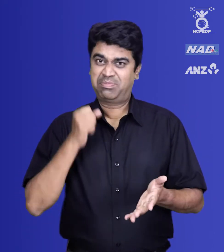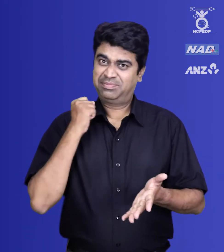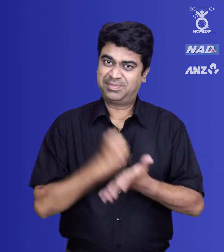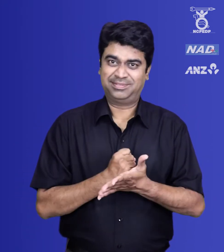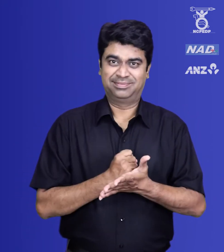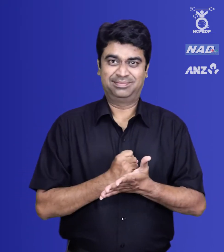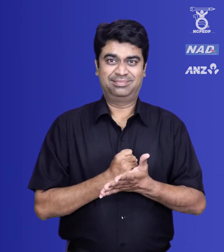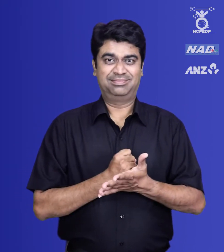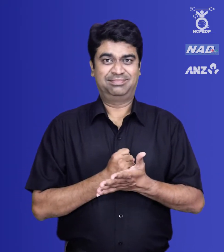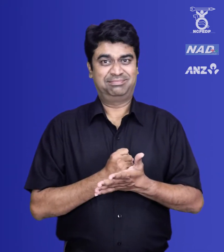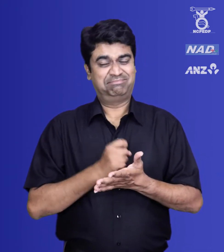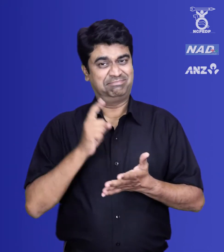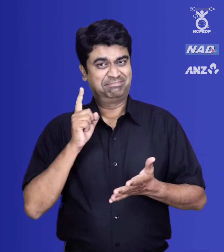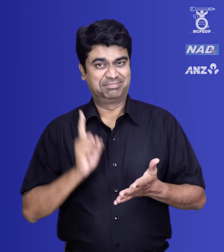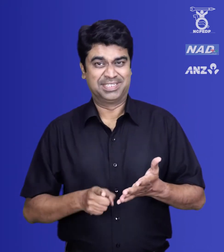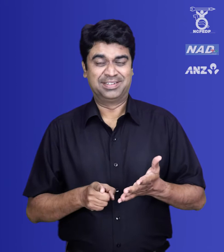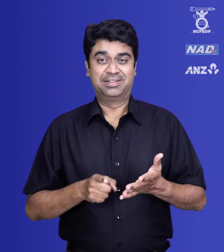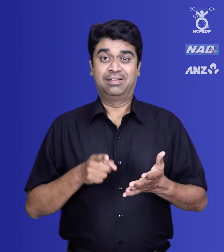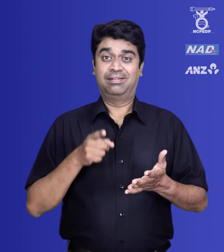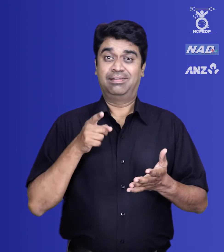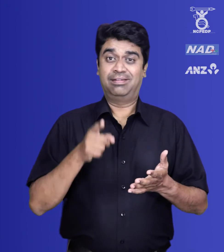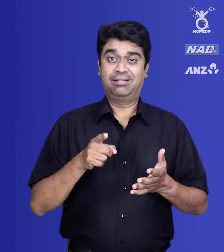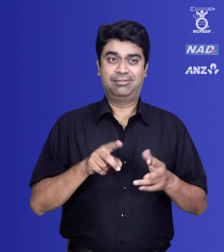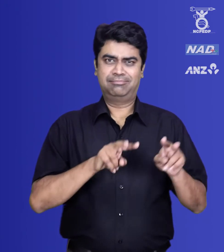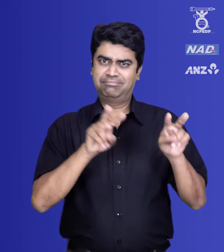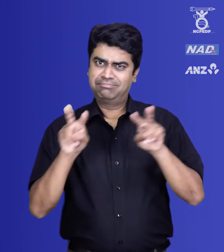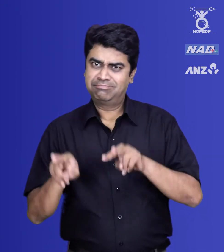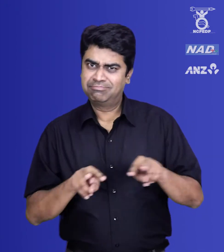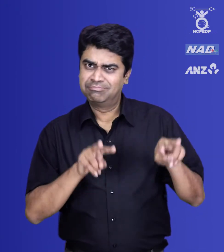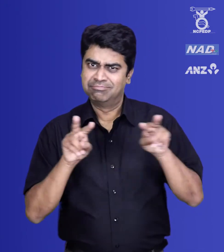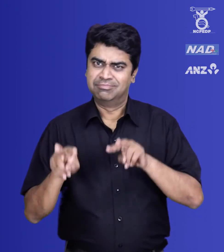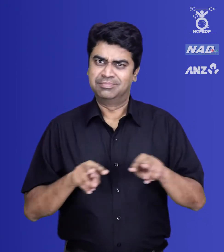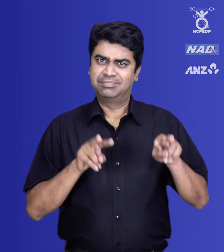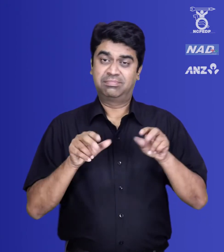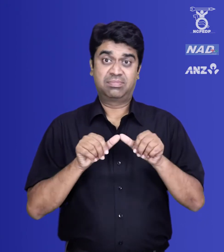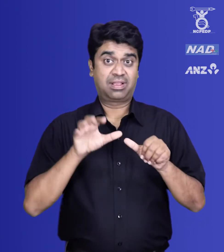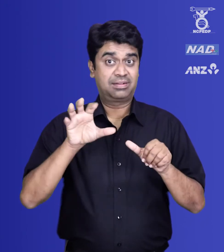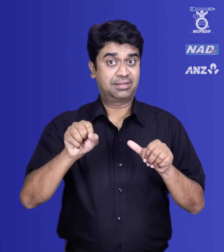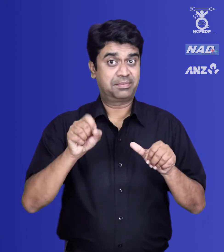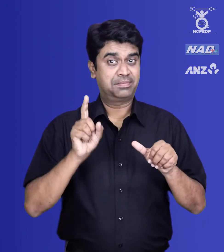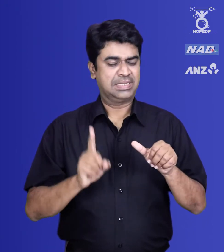Mandatory observance of accessibility norms.